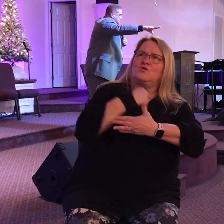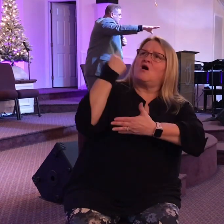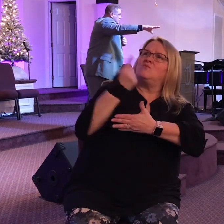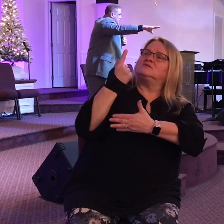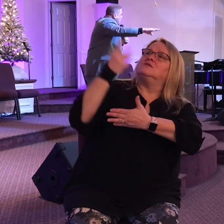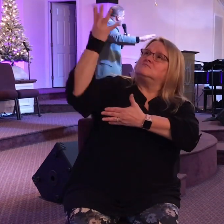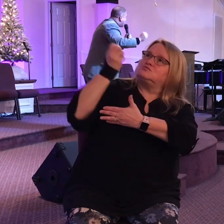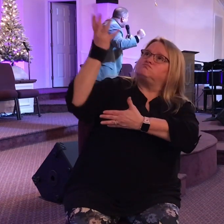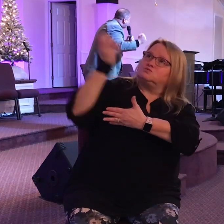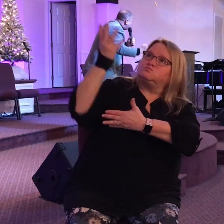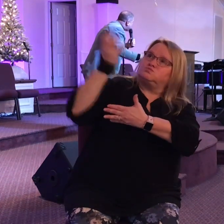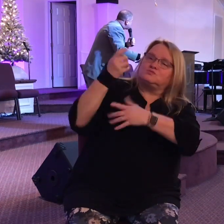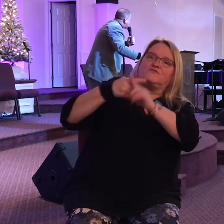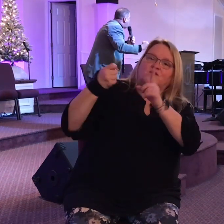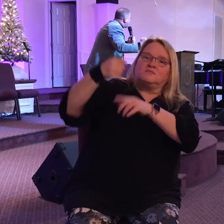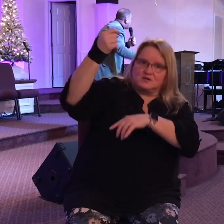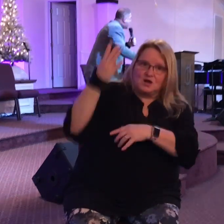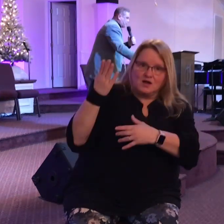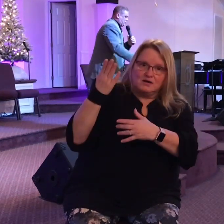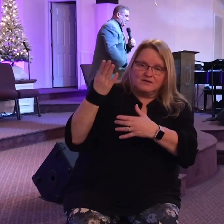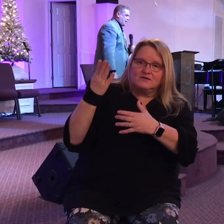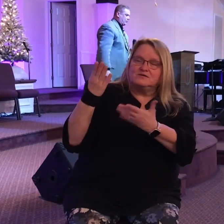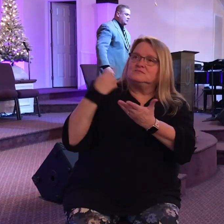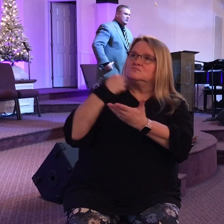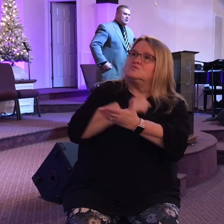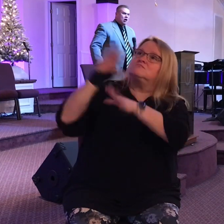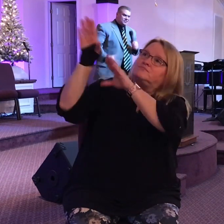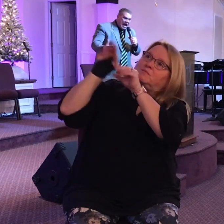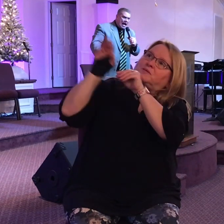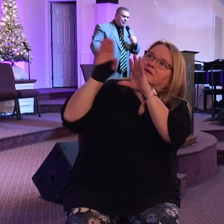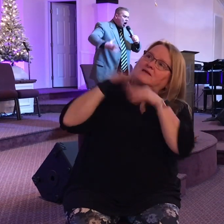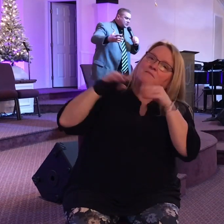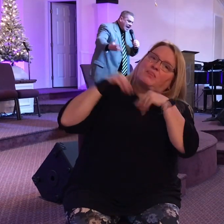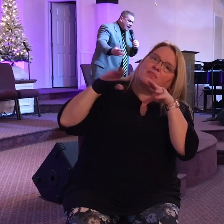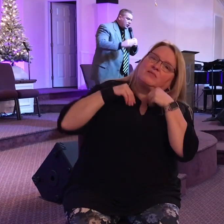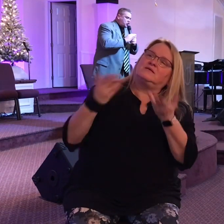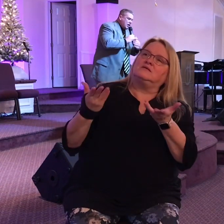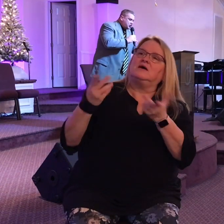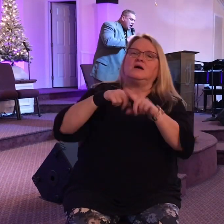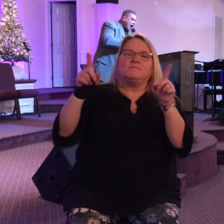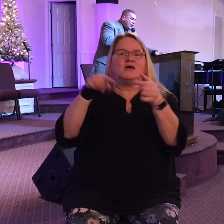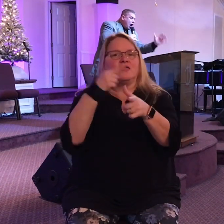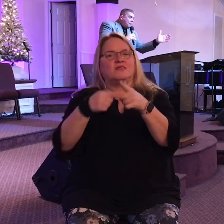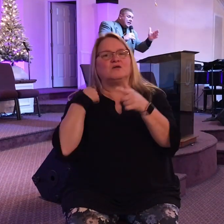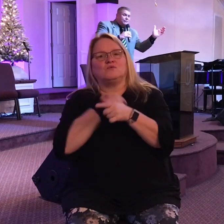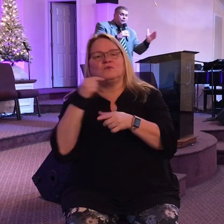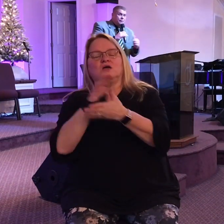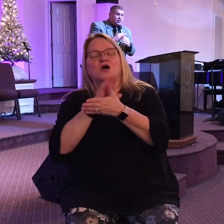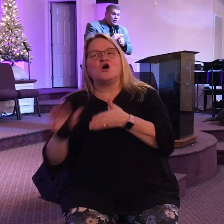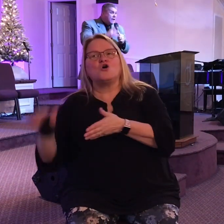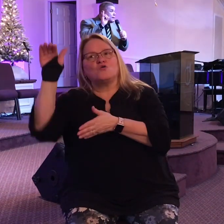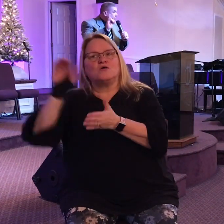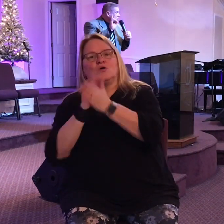for God. We invest our lives together, our time, our talent, our treasure, and we all